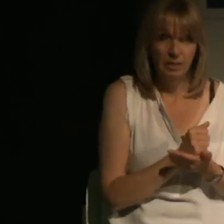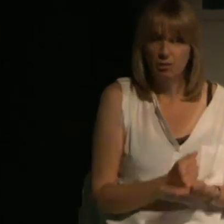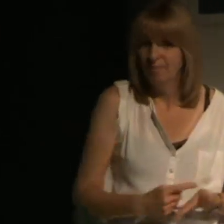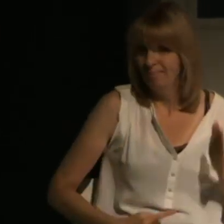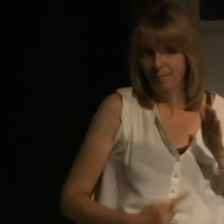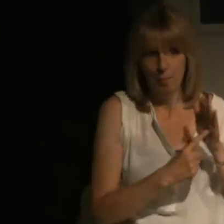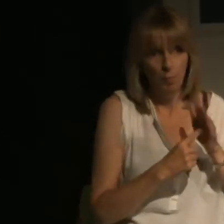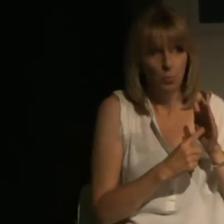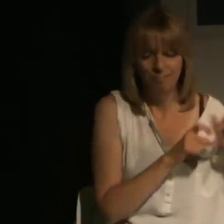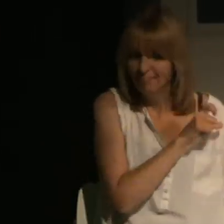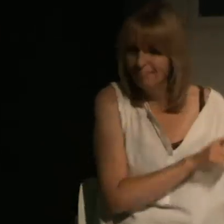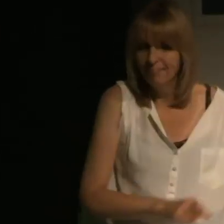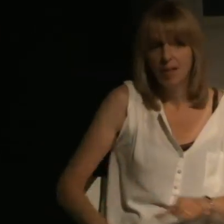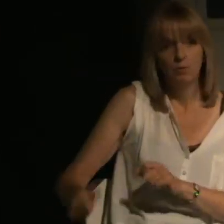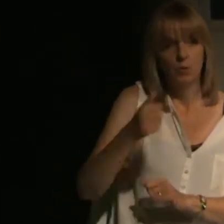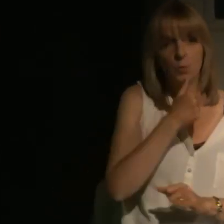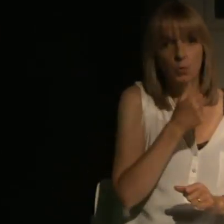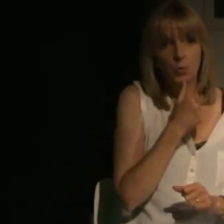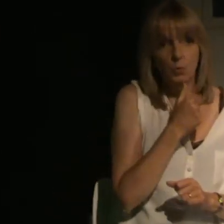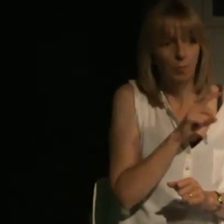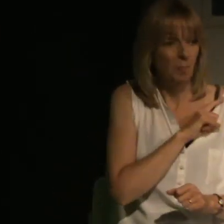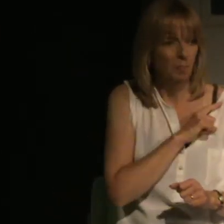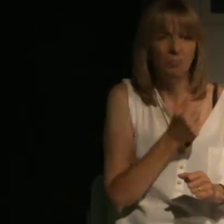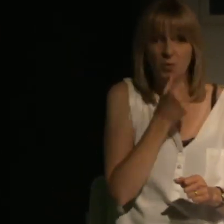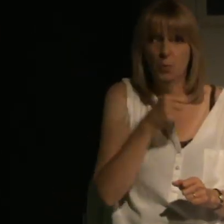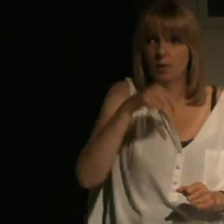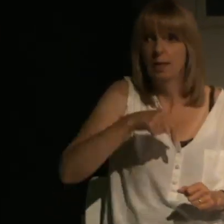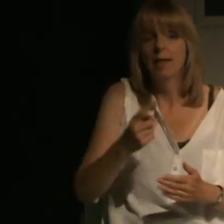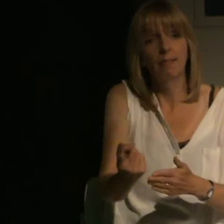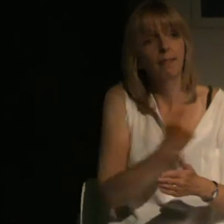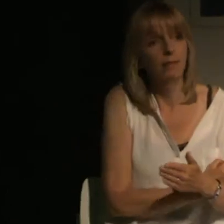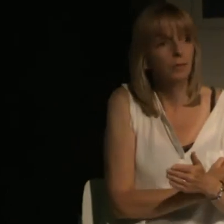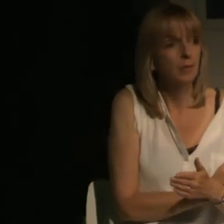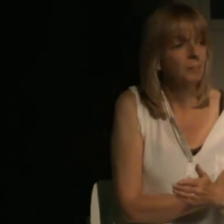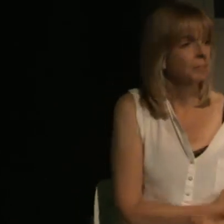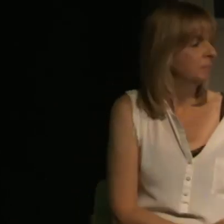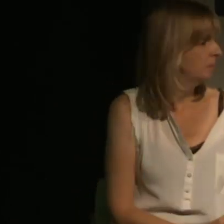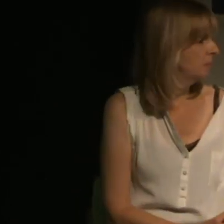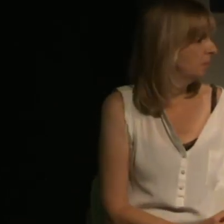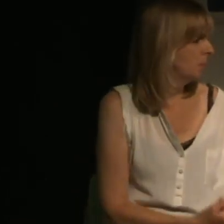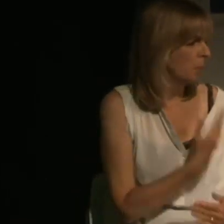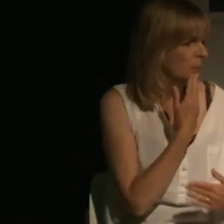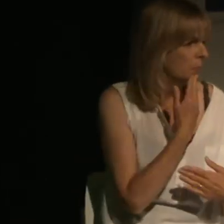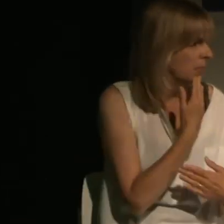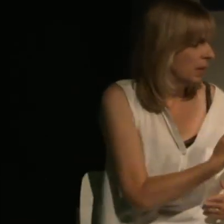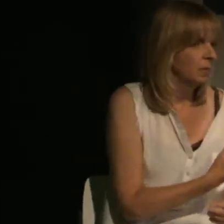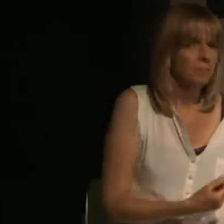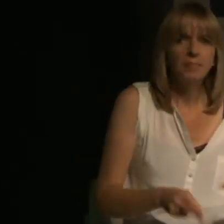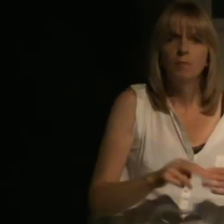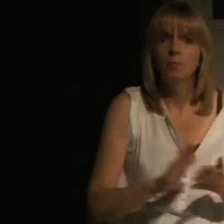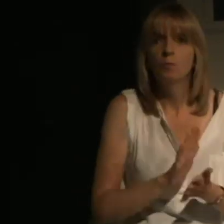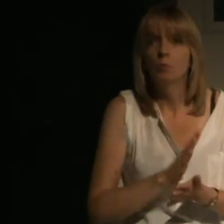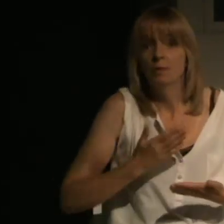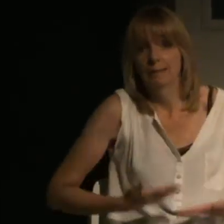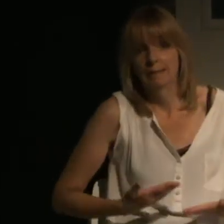this week. That's why we keep all those 70 million here behind the scenes Thanks so much, Lorna. If you enjoyed today, we've come to the